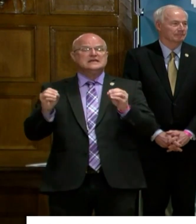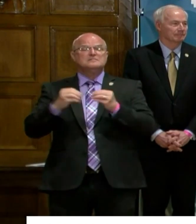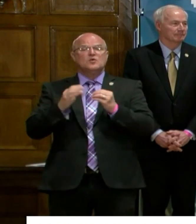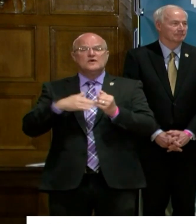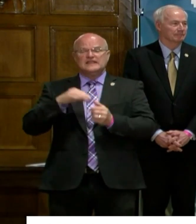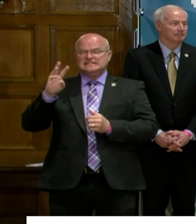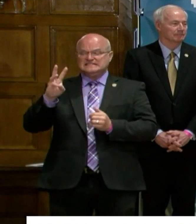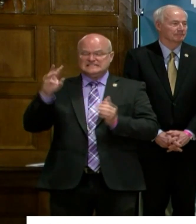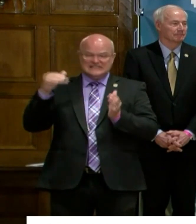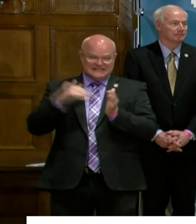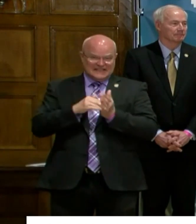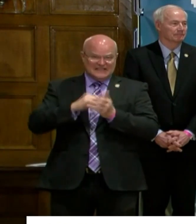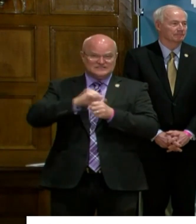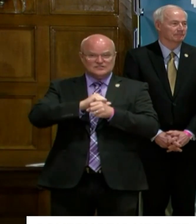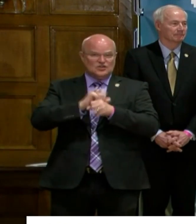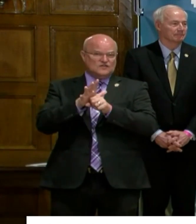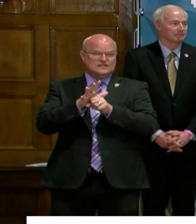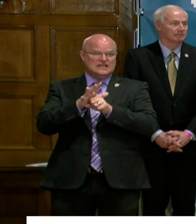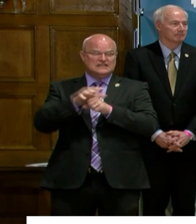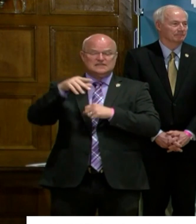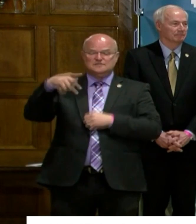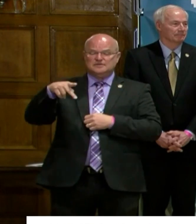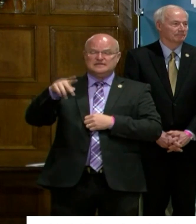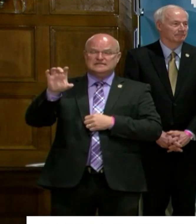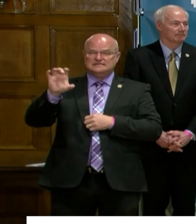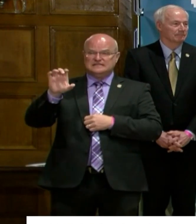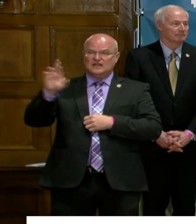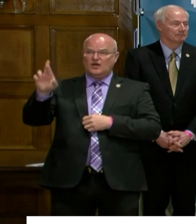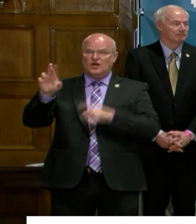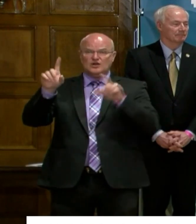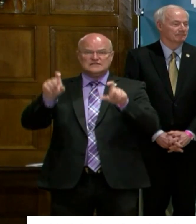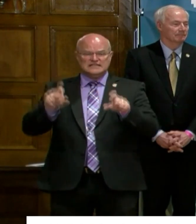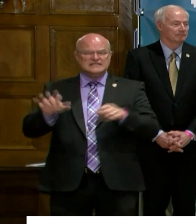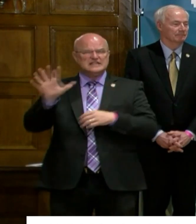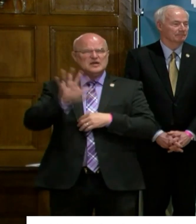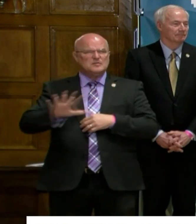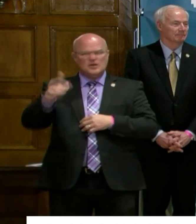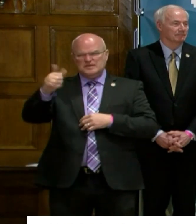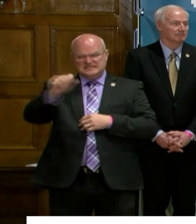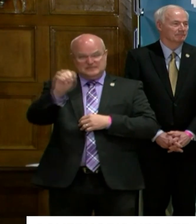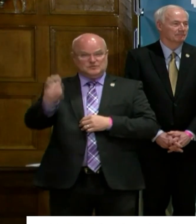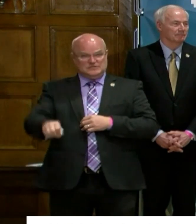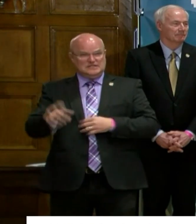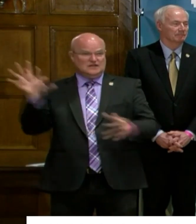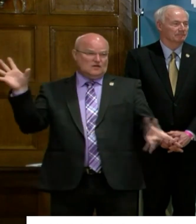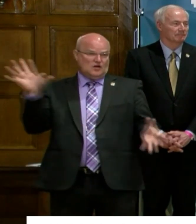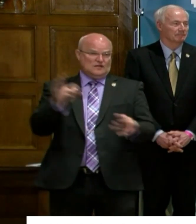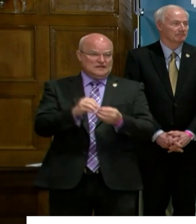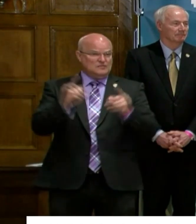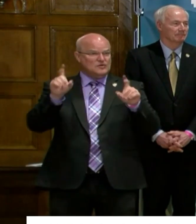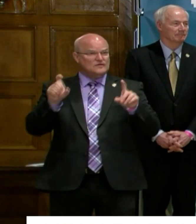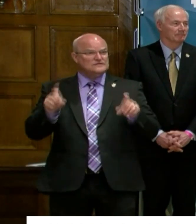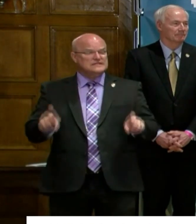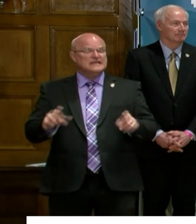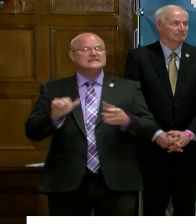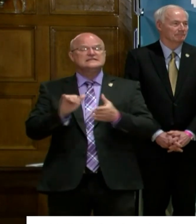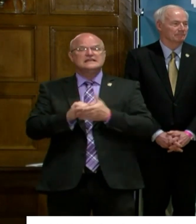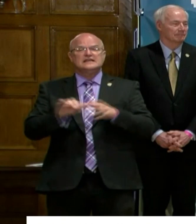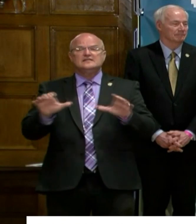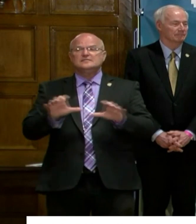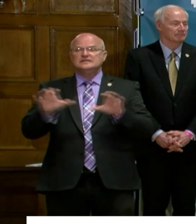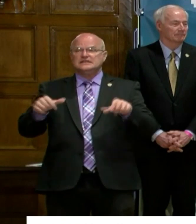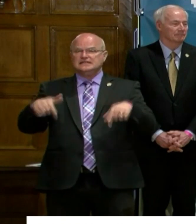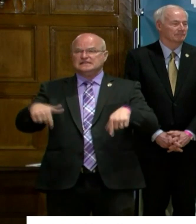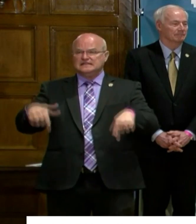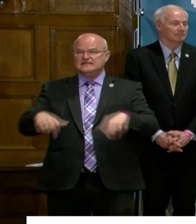6,000 COVID-19 PCR tests, which is approximately 10% of the total number of tests